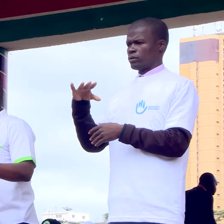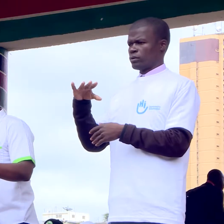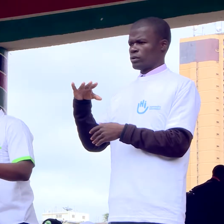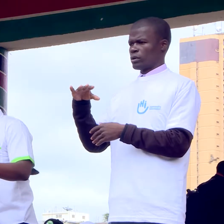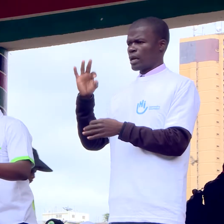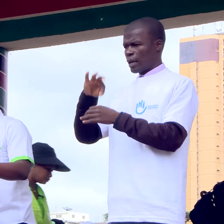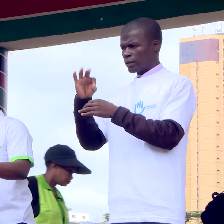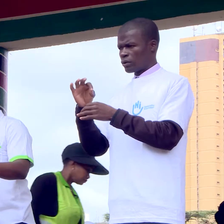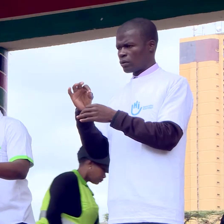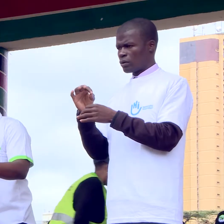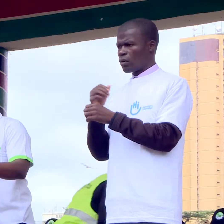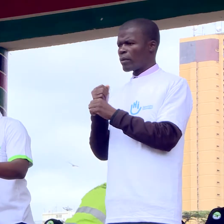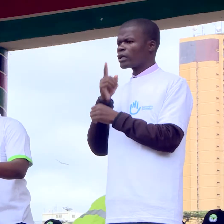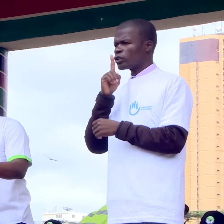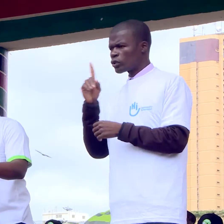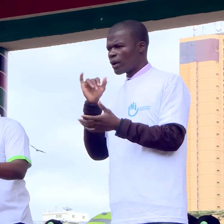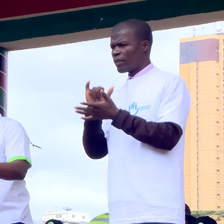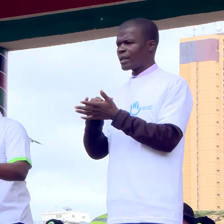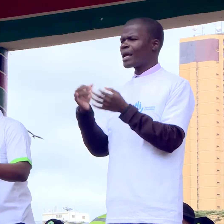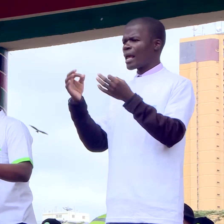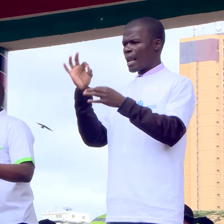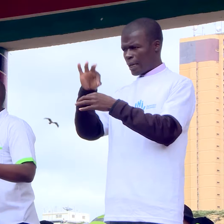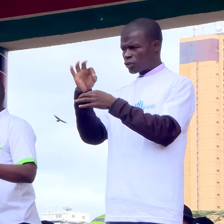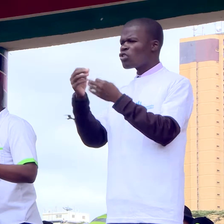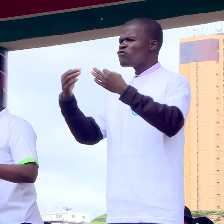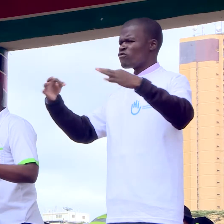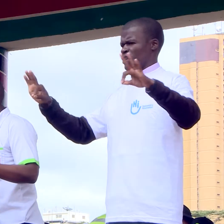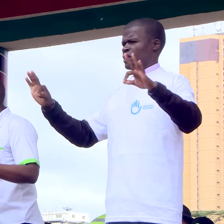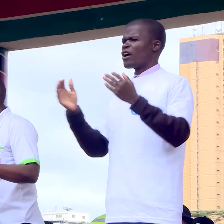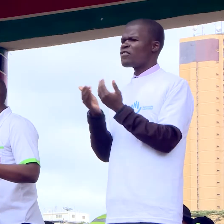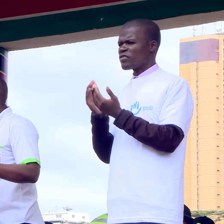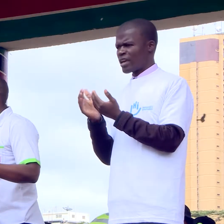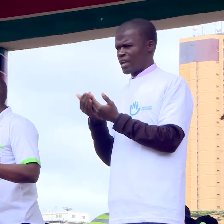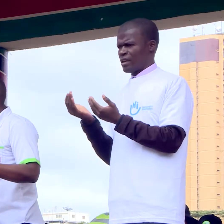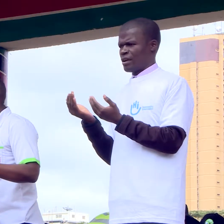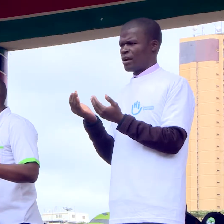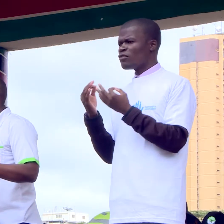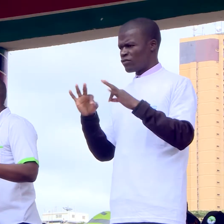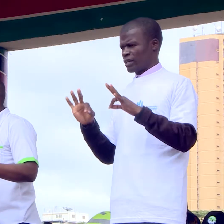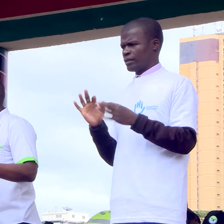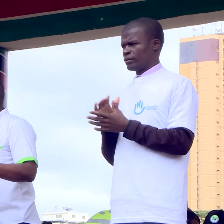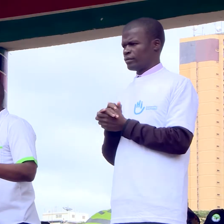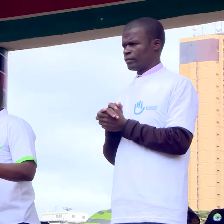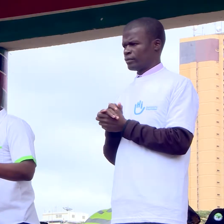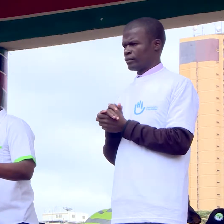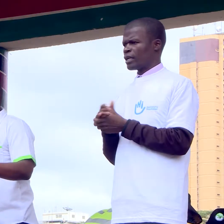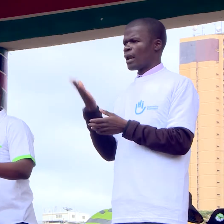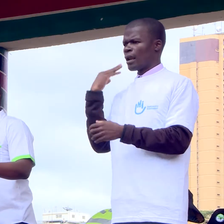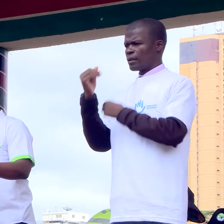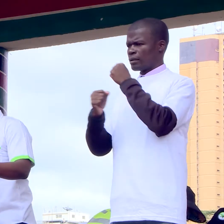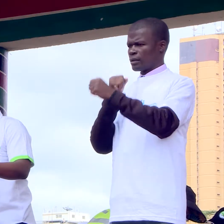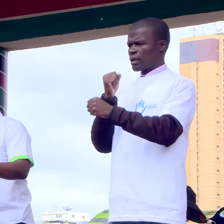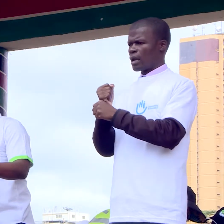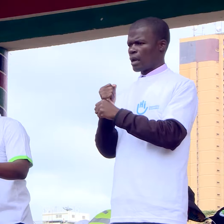is ensuring that election is free, fair, credible. And as a church in last year but one,